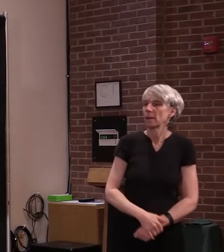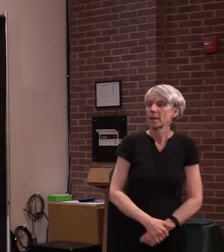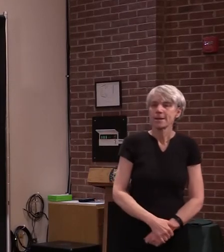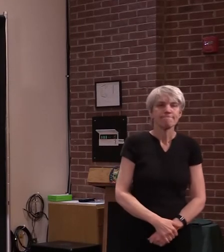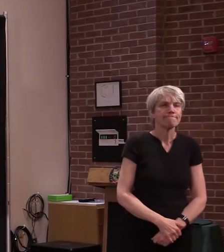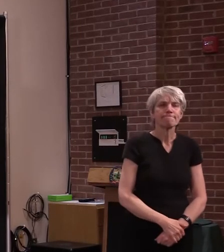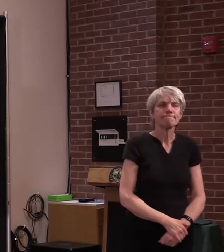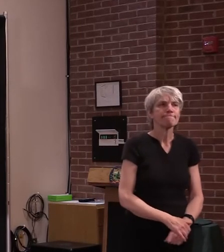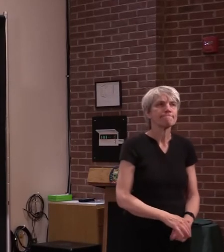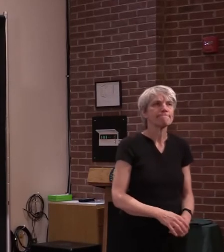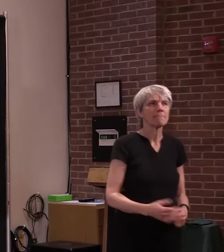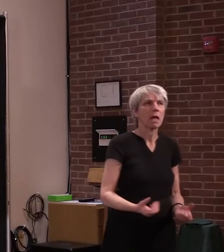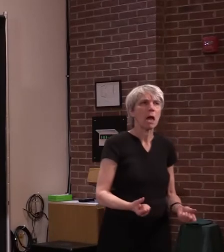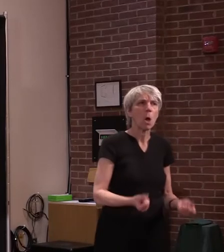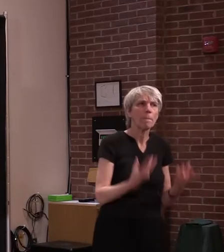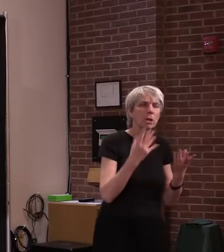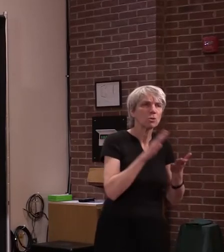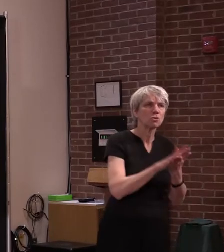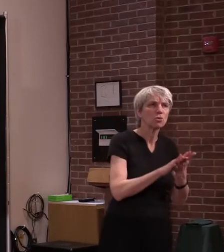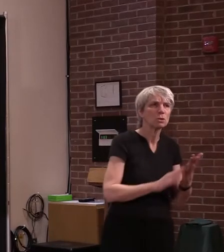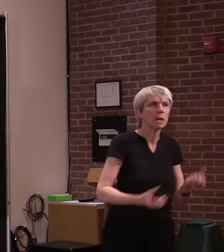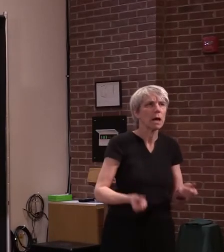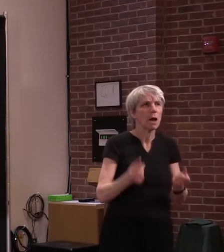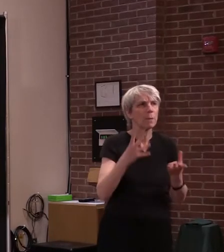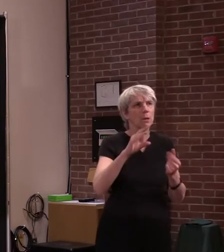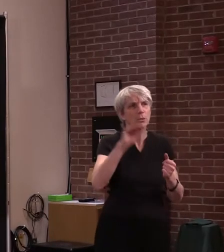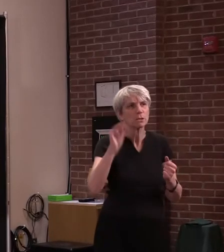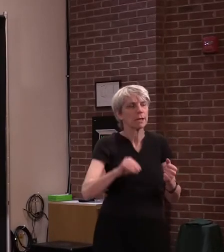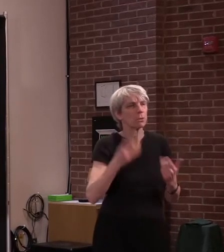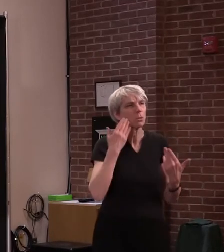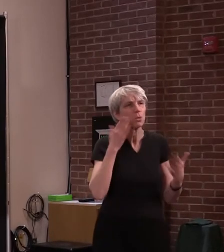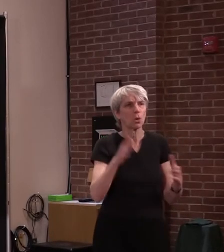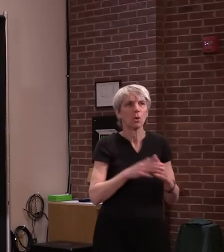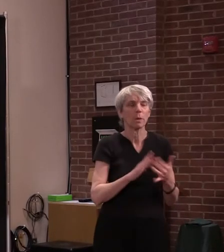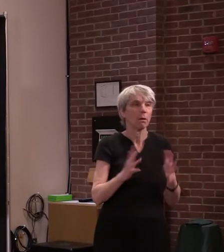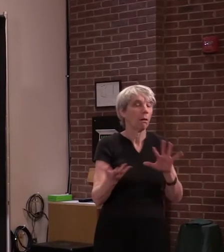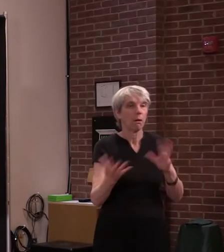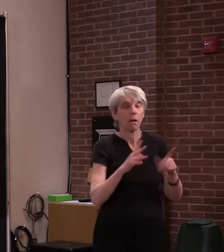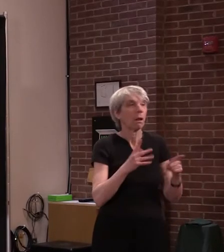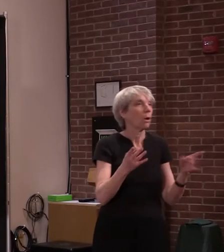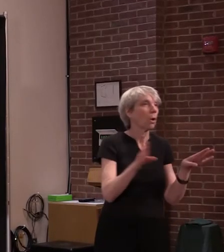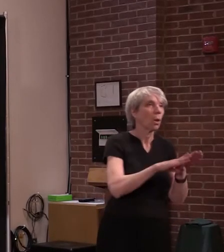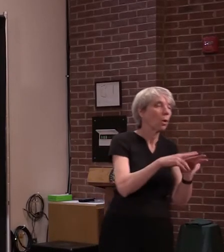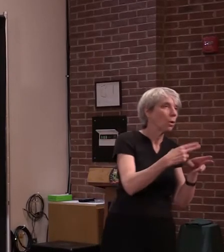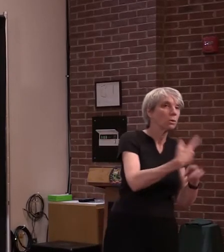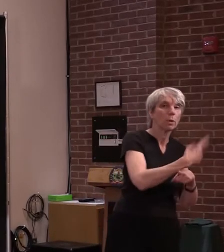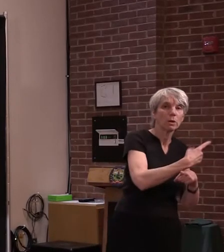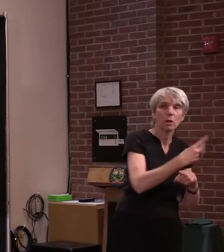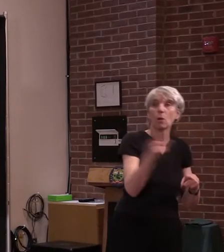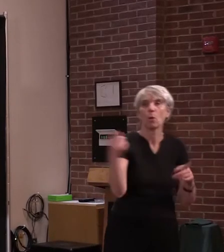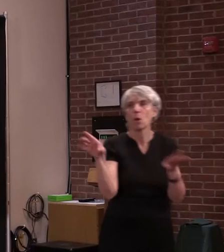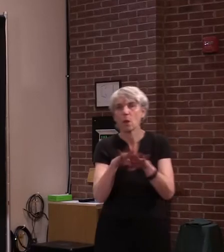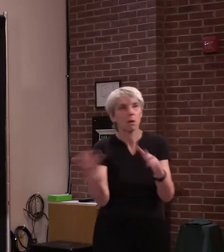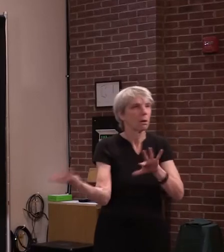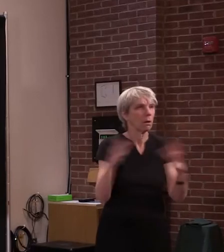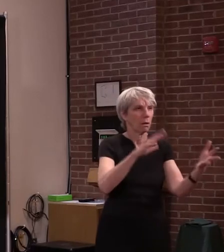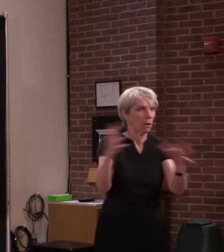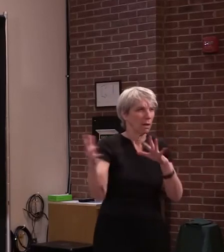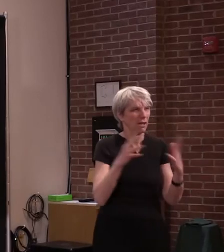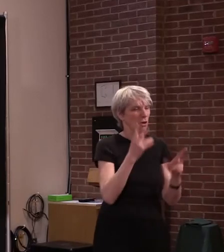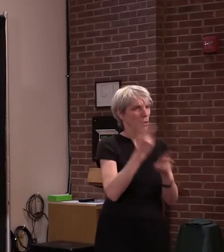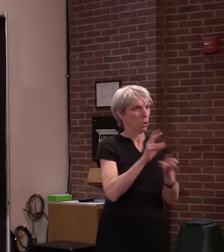No, I don't have a percent or a number for you. It's been a pretty dynamic situation. I do think, as I think you highlighted,